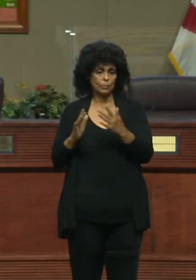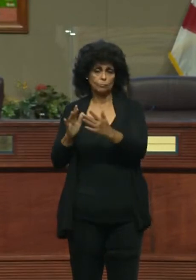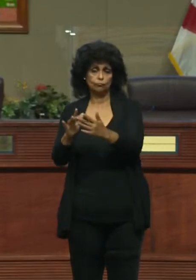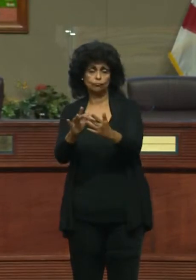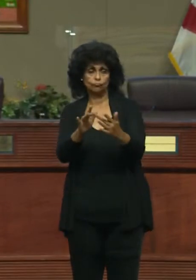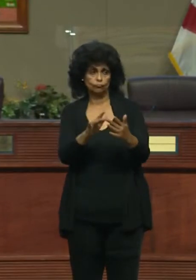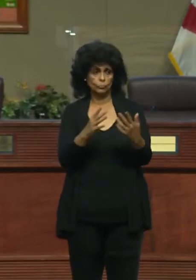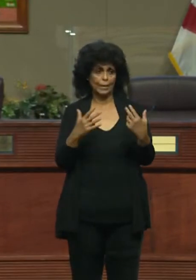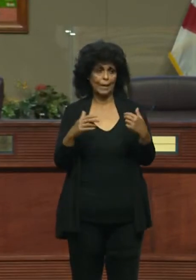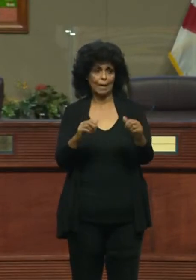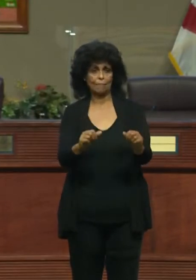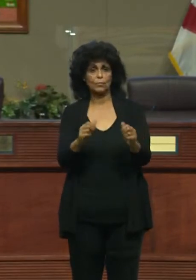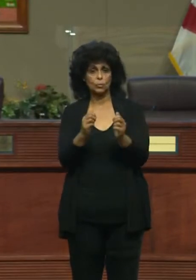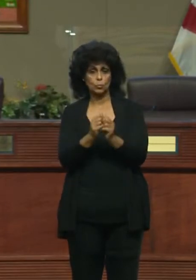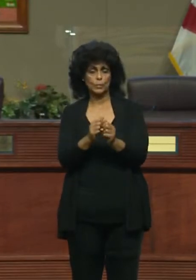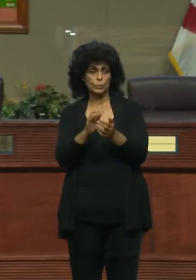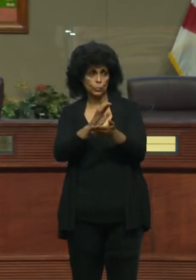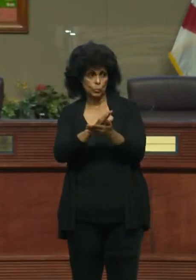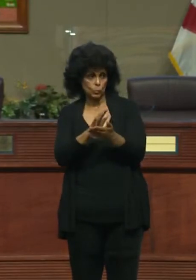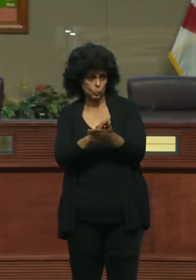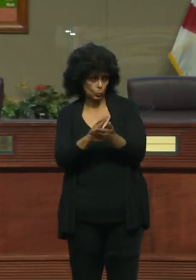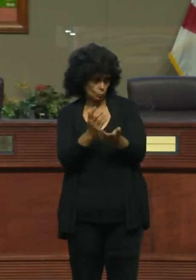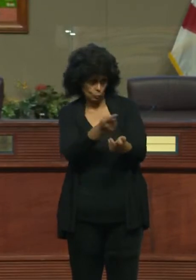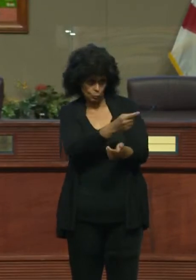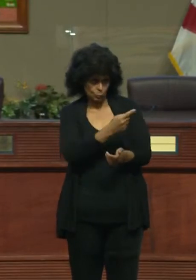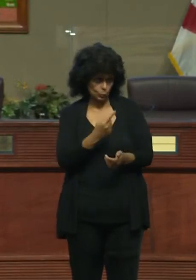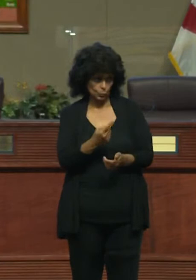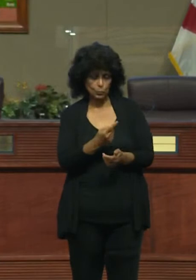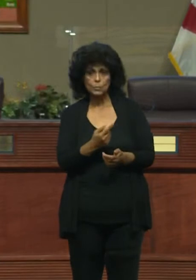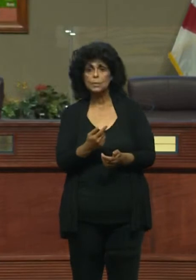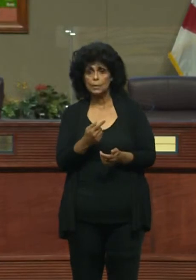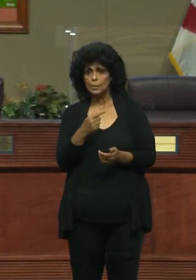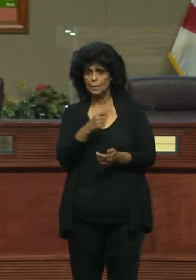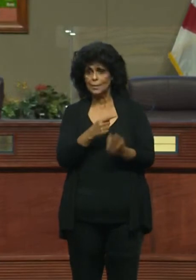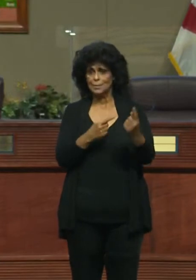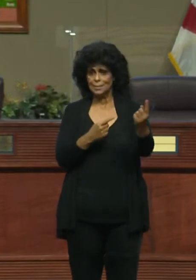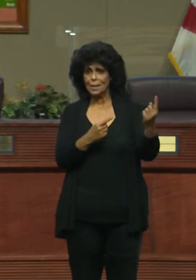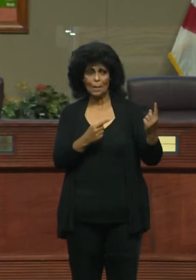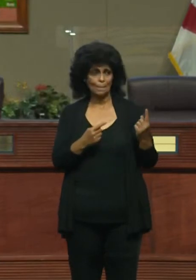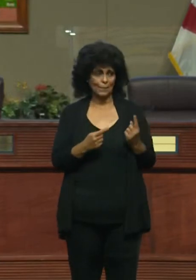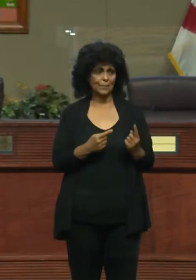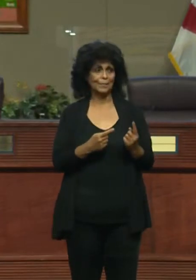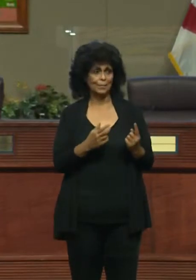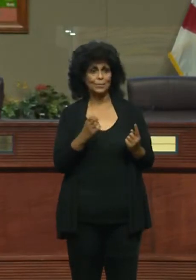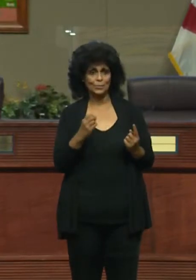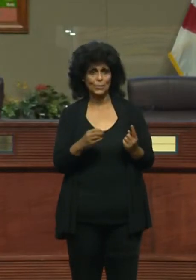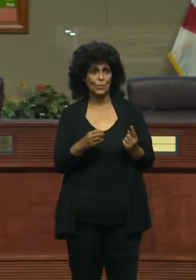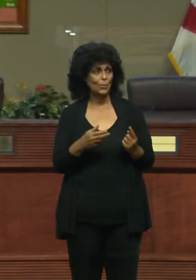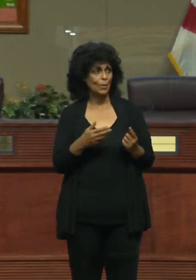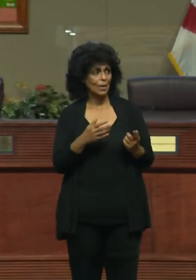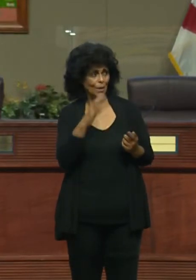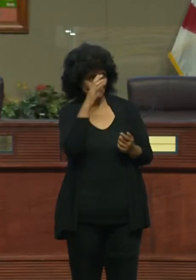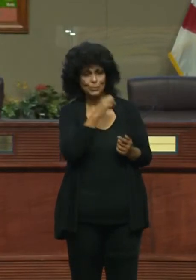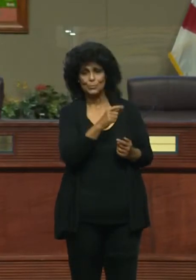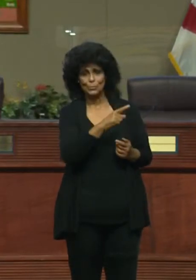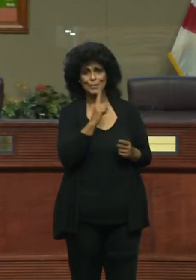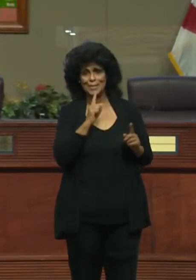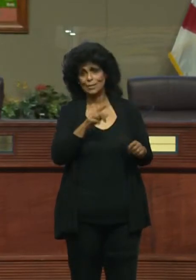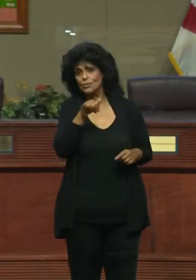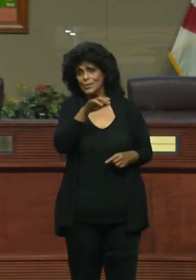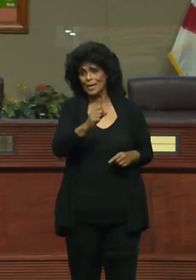efforts planned with the schools or not. He's moving this way, so I'm going to assume that's a